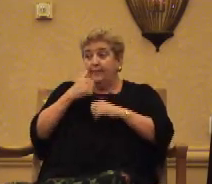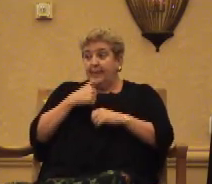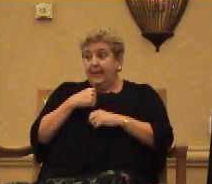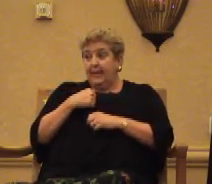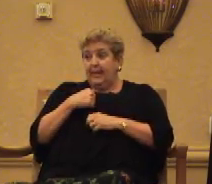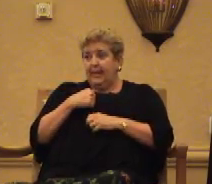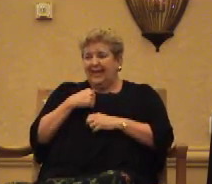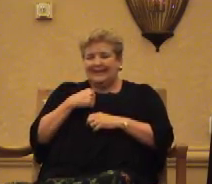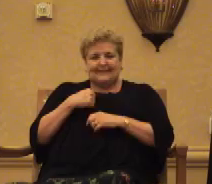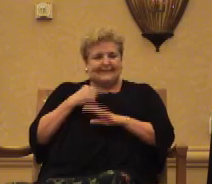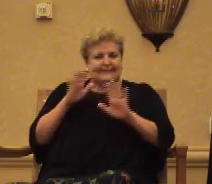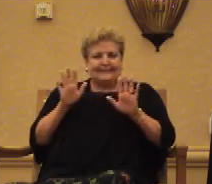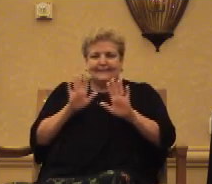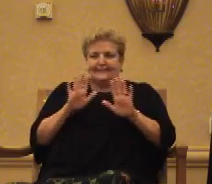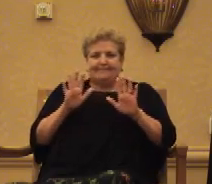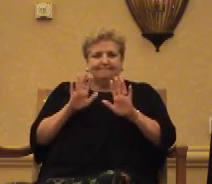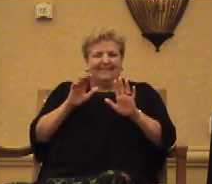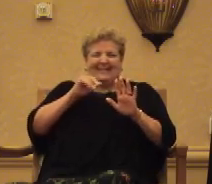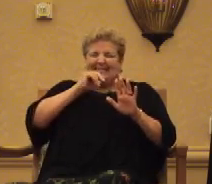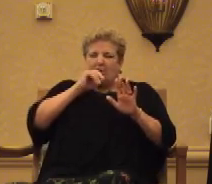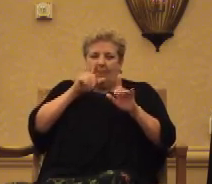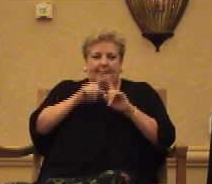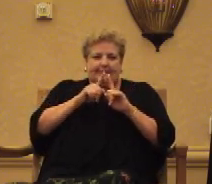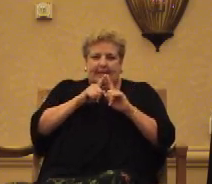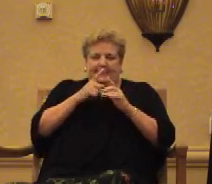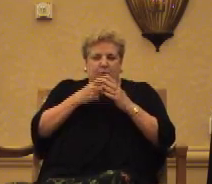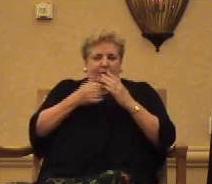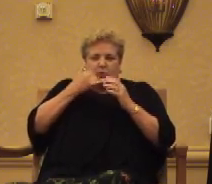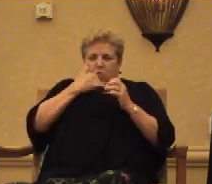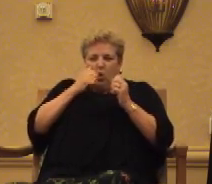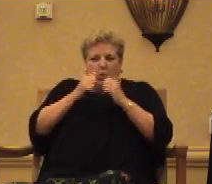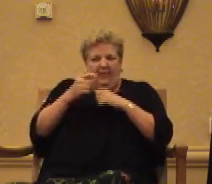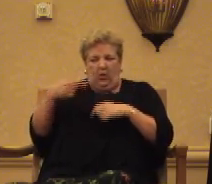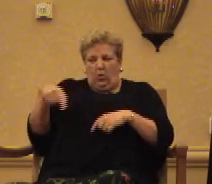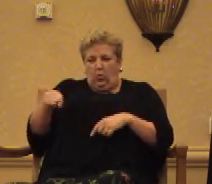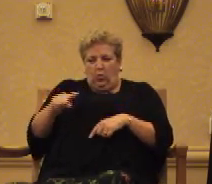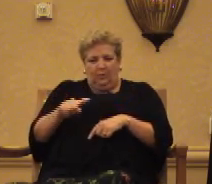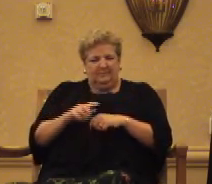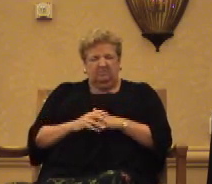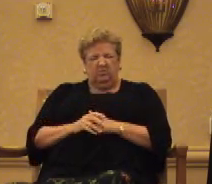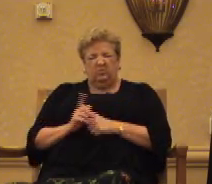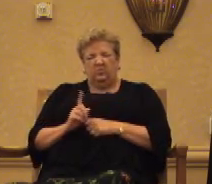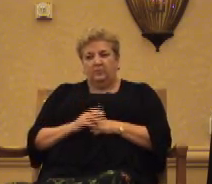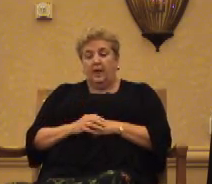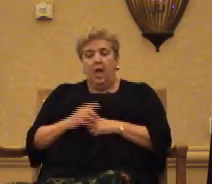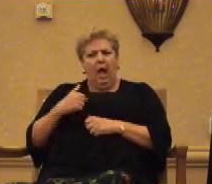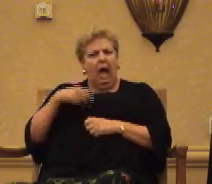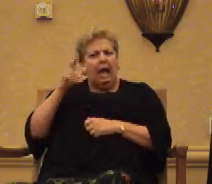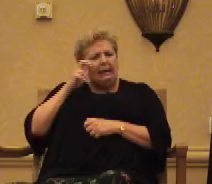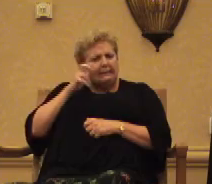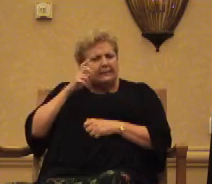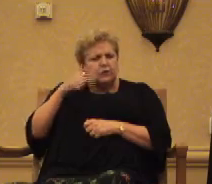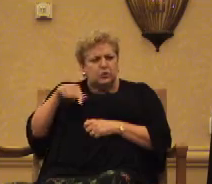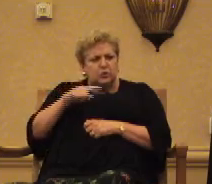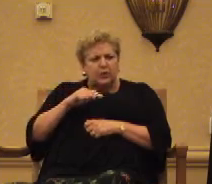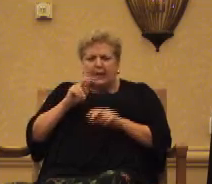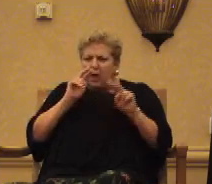it's not really the same thing that's wrong with you. Because I listen to you and I watch you now that you're